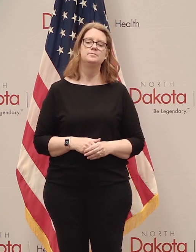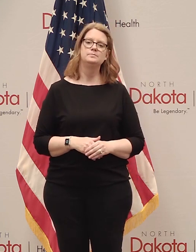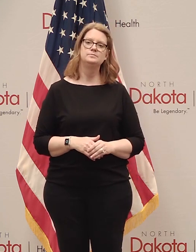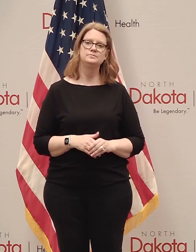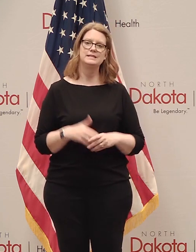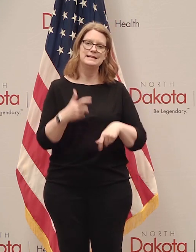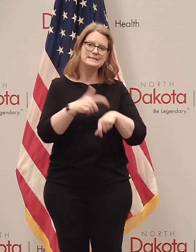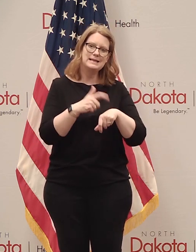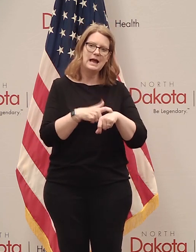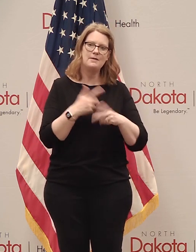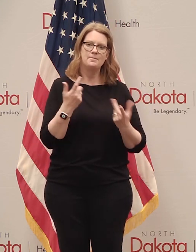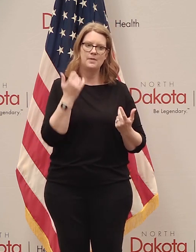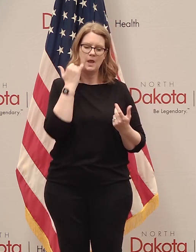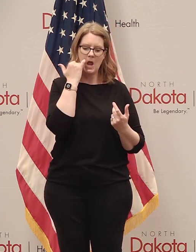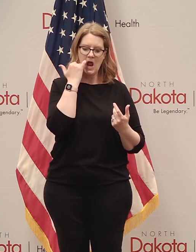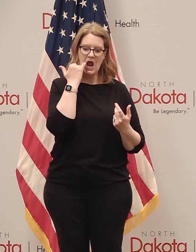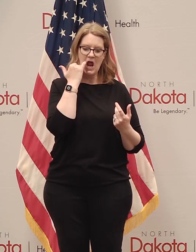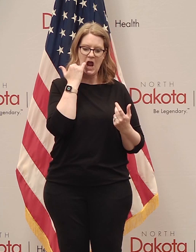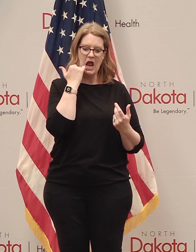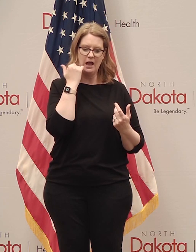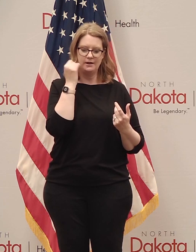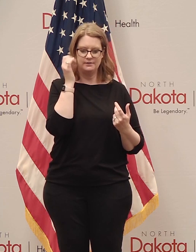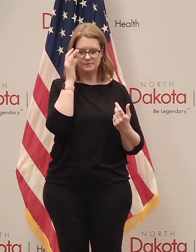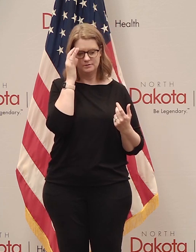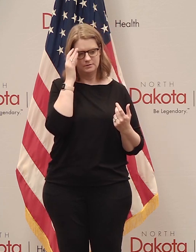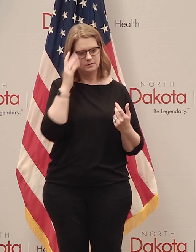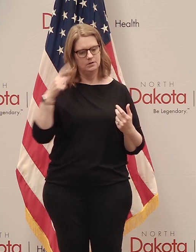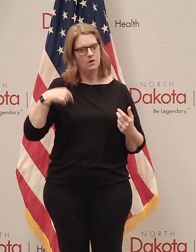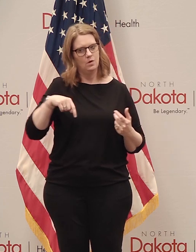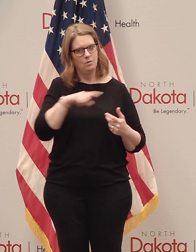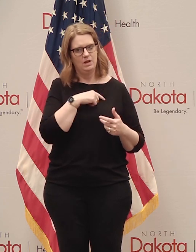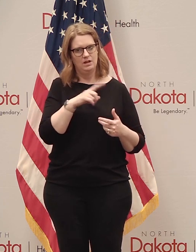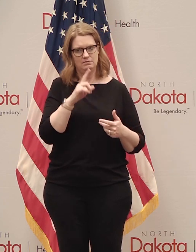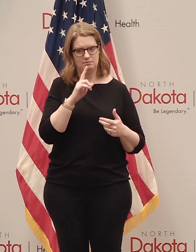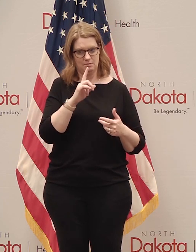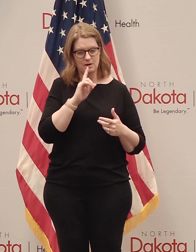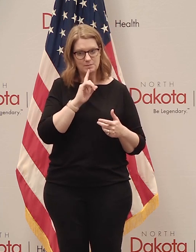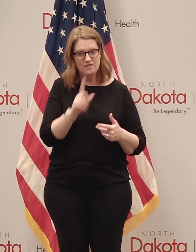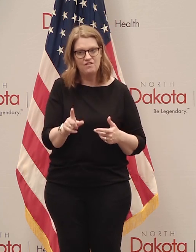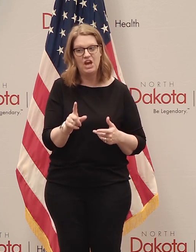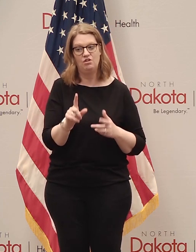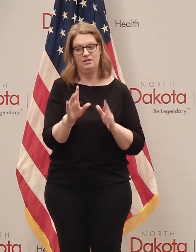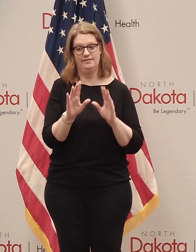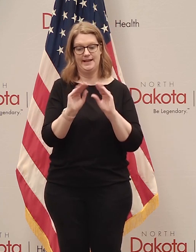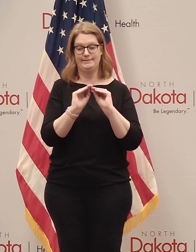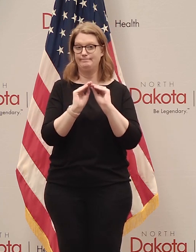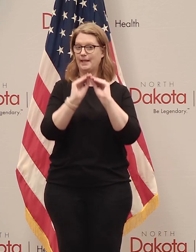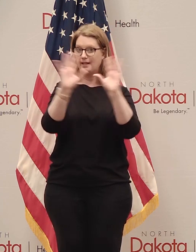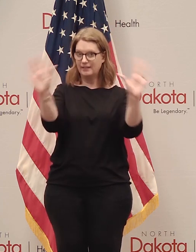takes time and effort. We'll do it. We are all in on transparency, and again, even as I